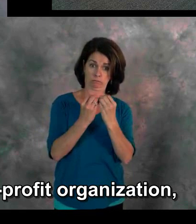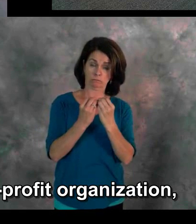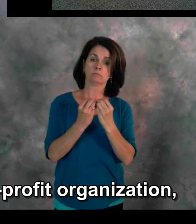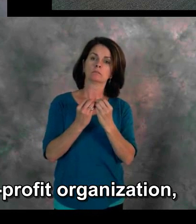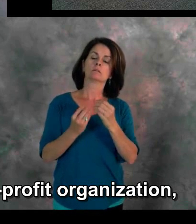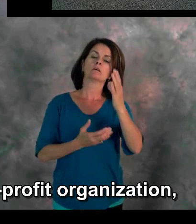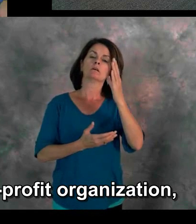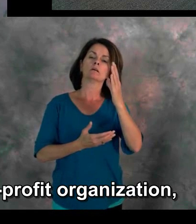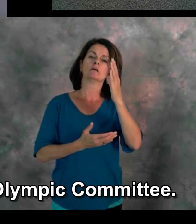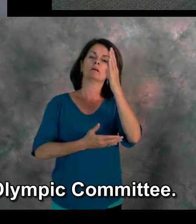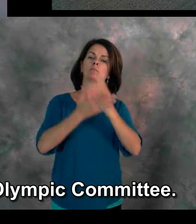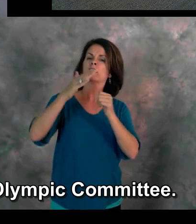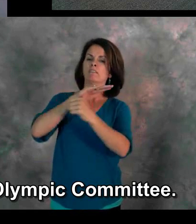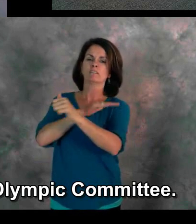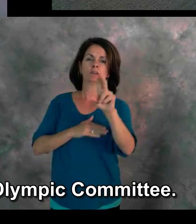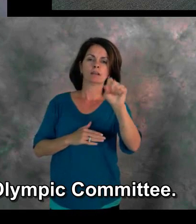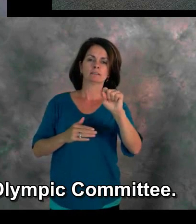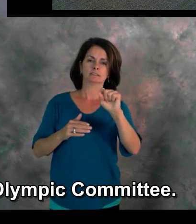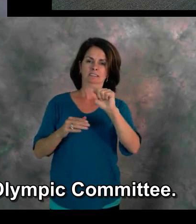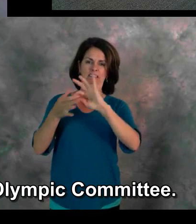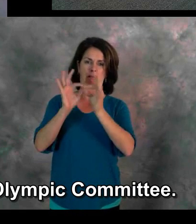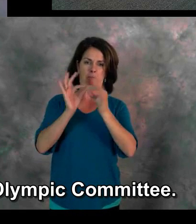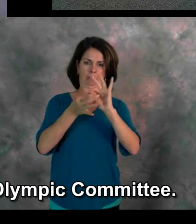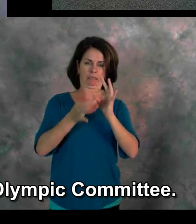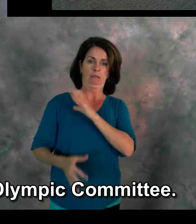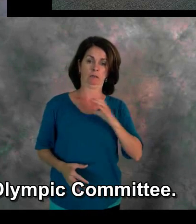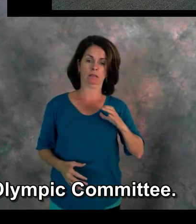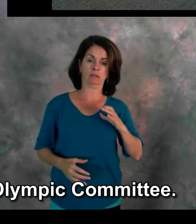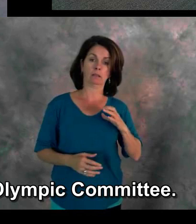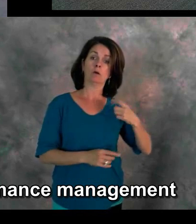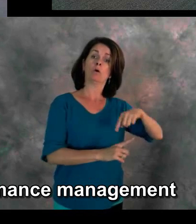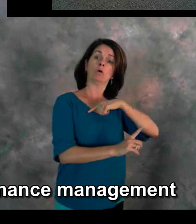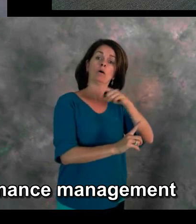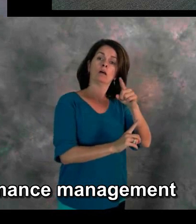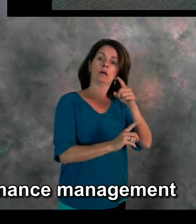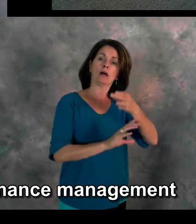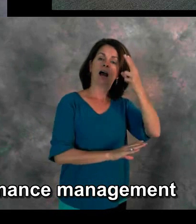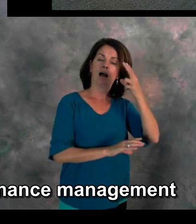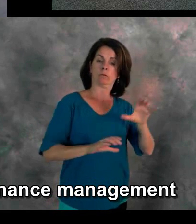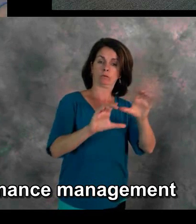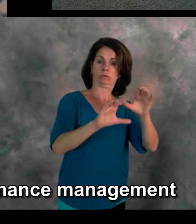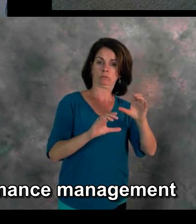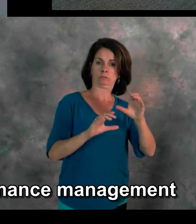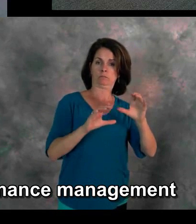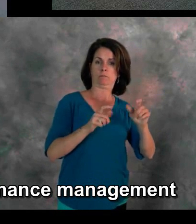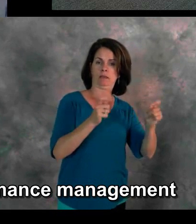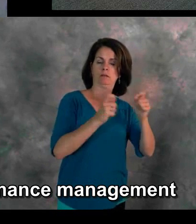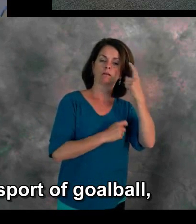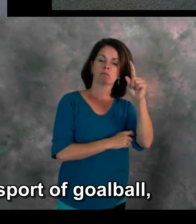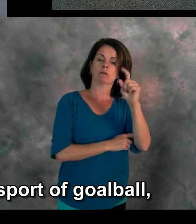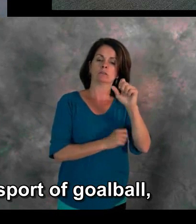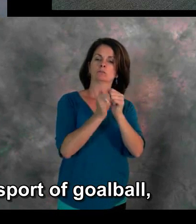nonprofit organization, part of the United States Olympic Committee. And we are the high-performance